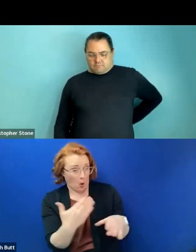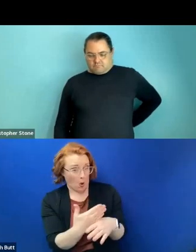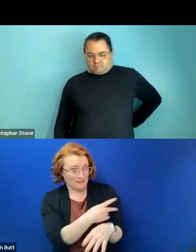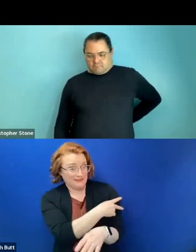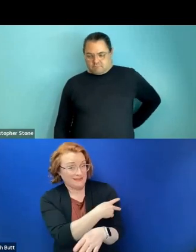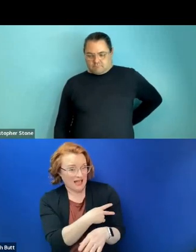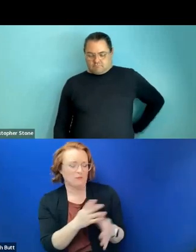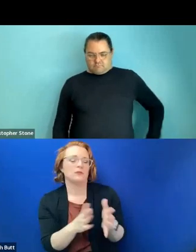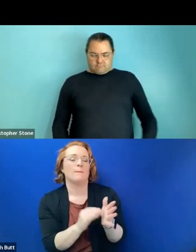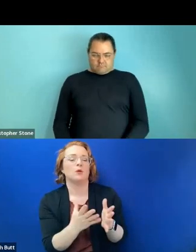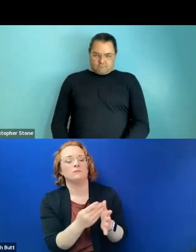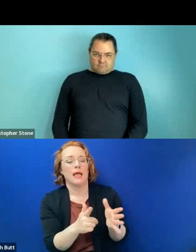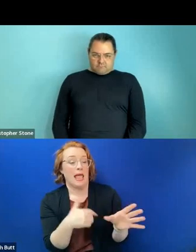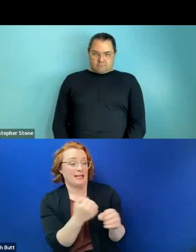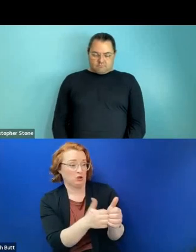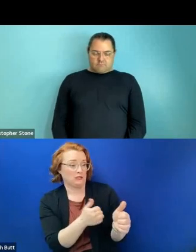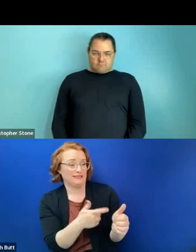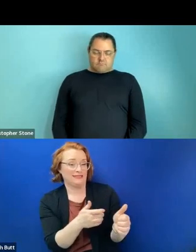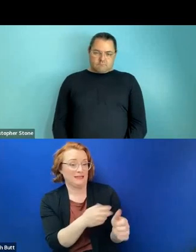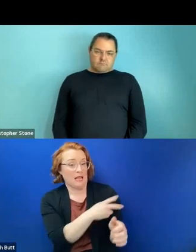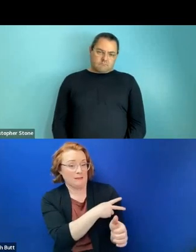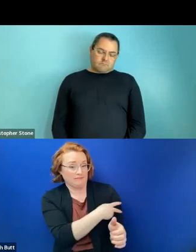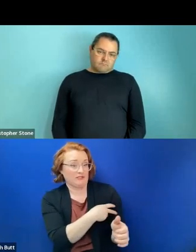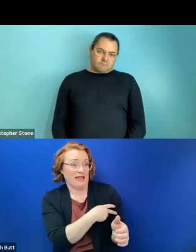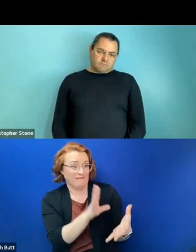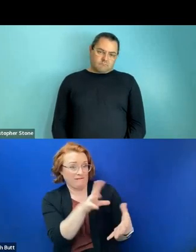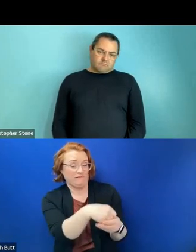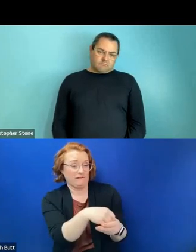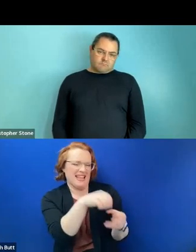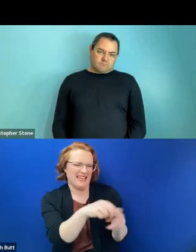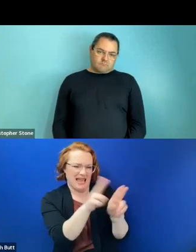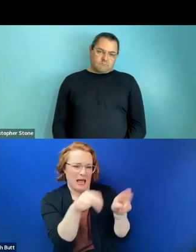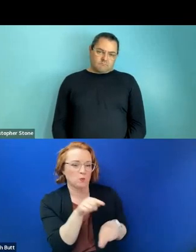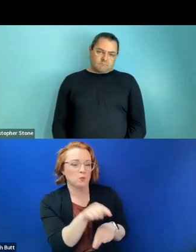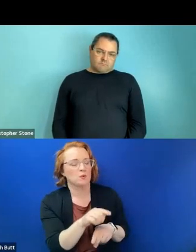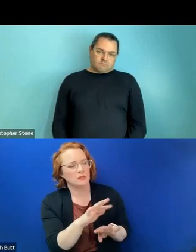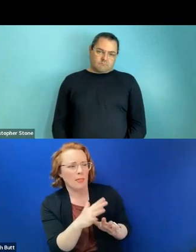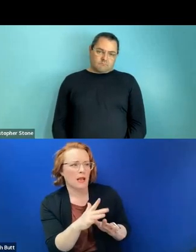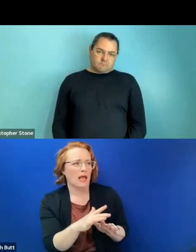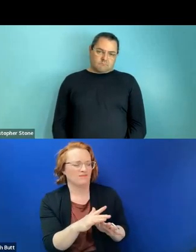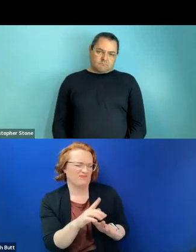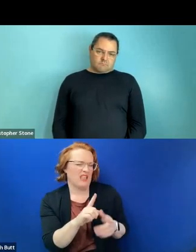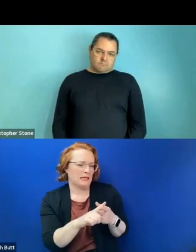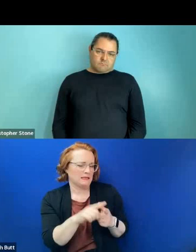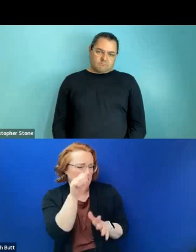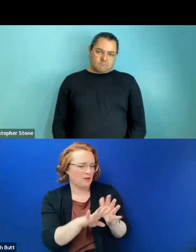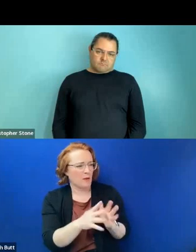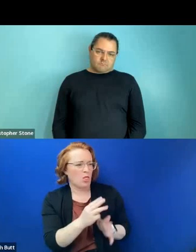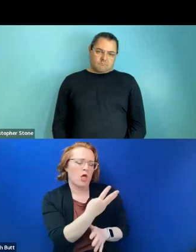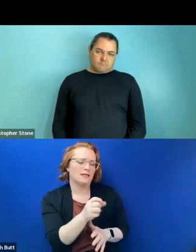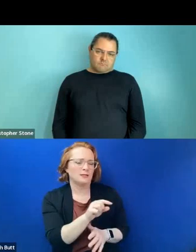will have employed staff full-time, you're looking at something, depending on experience, between 30